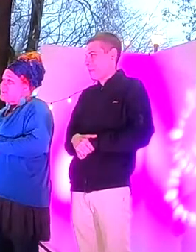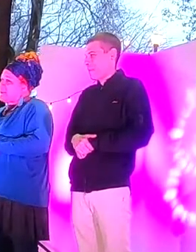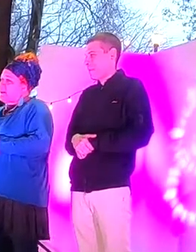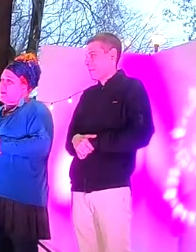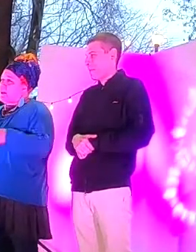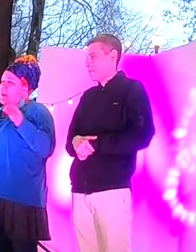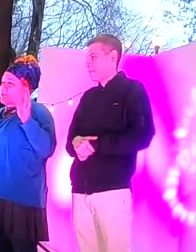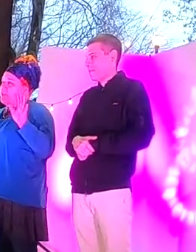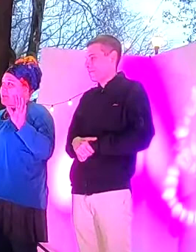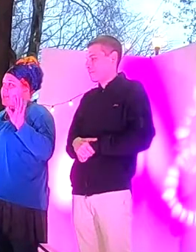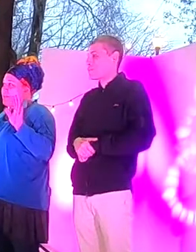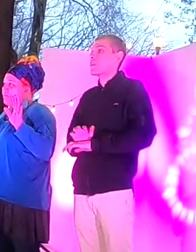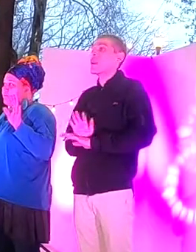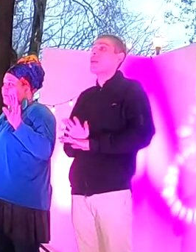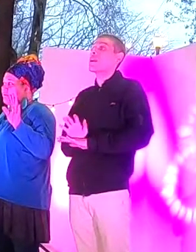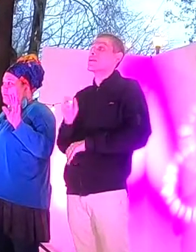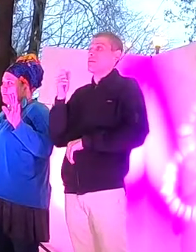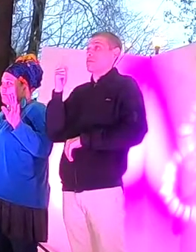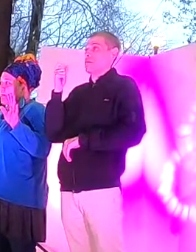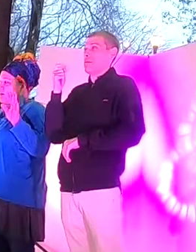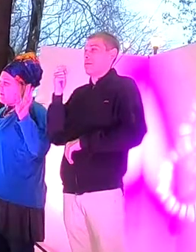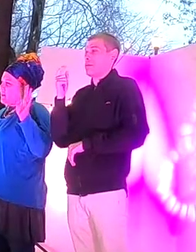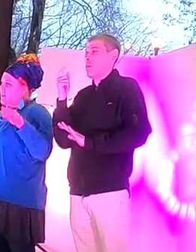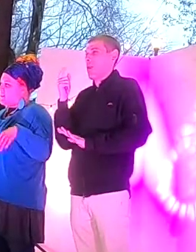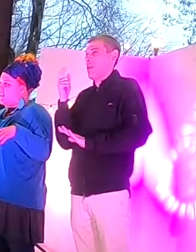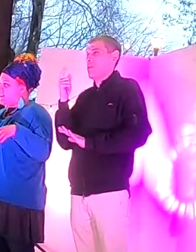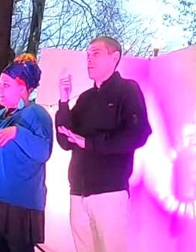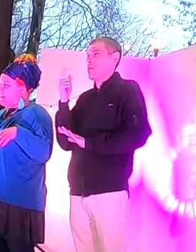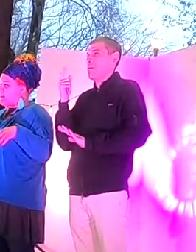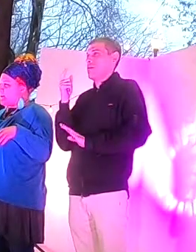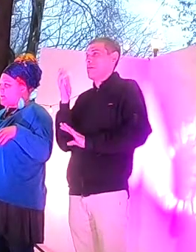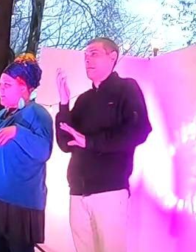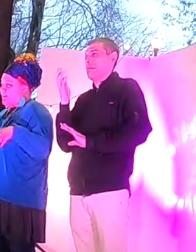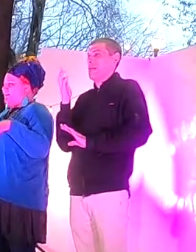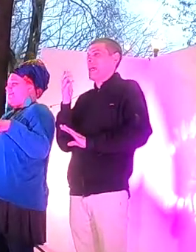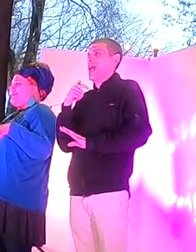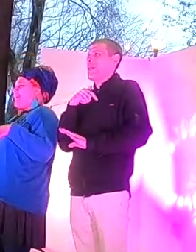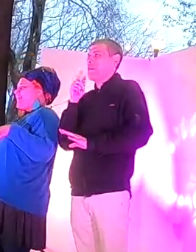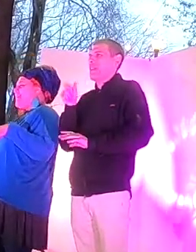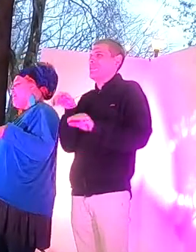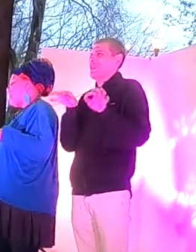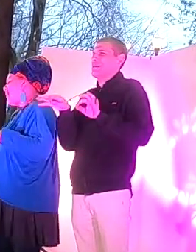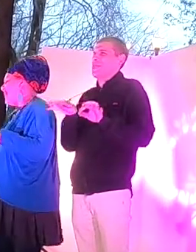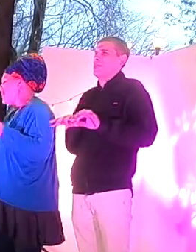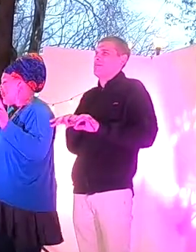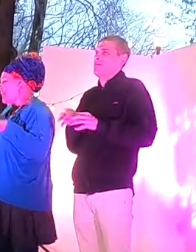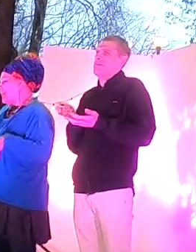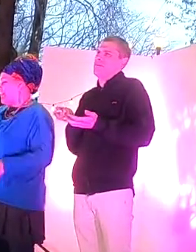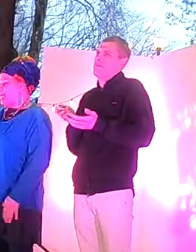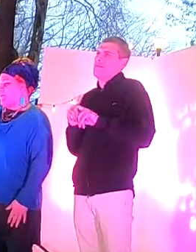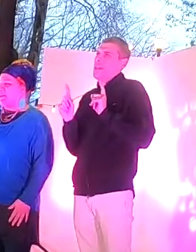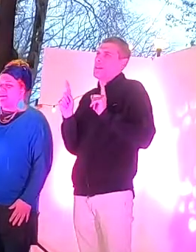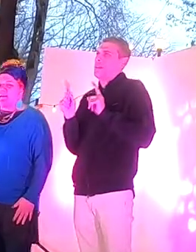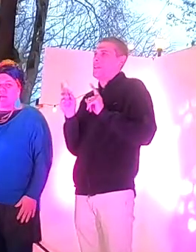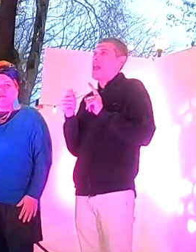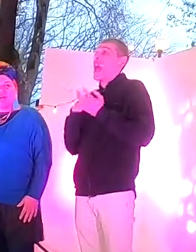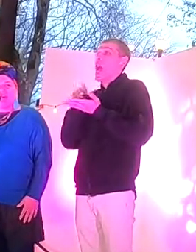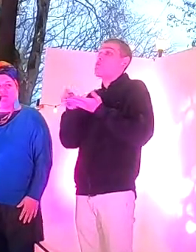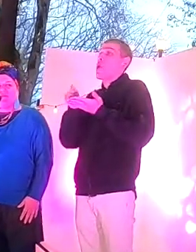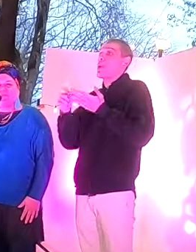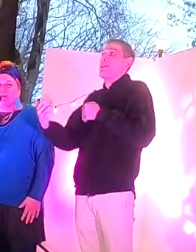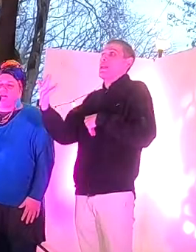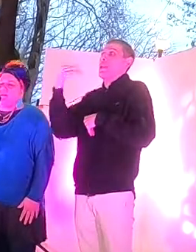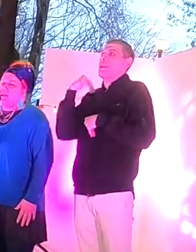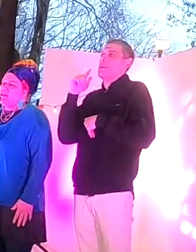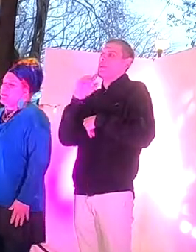And this is actually, I don't really think this needs any explanation, but I wrote it when I was